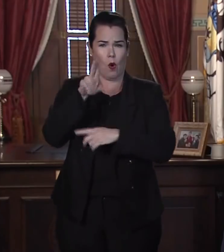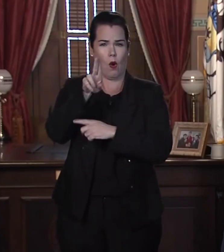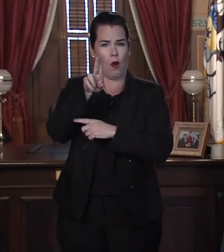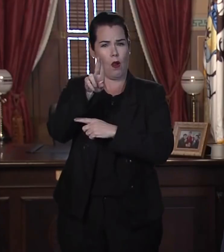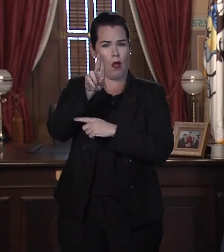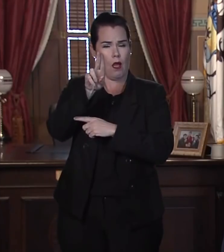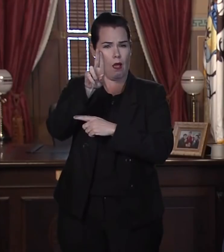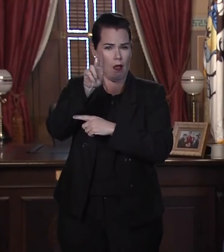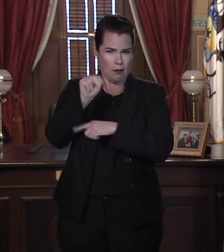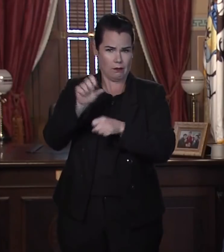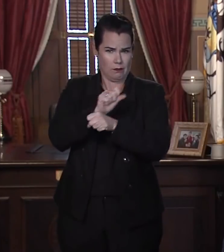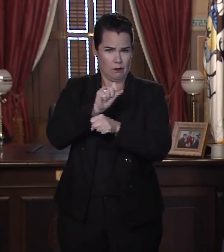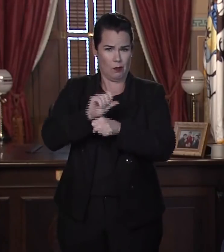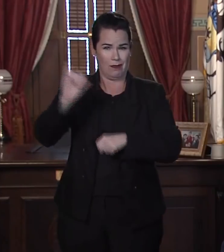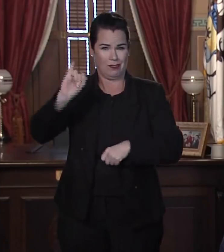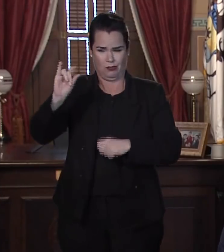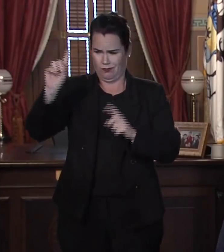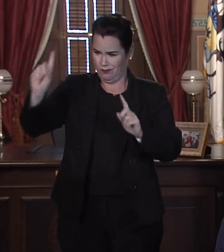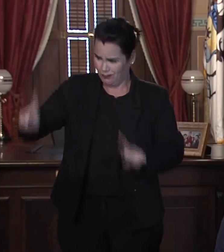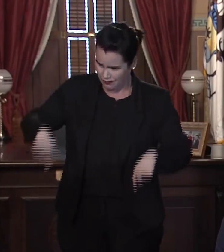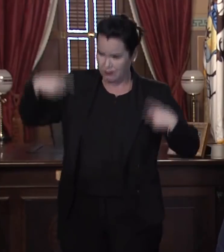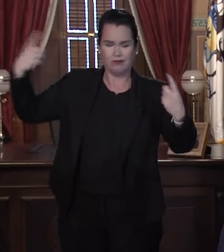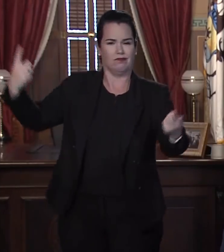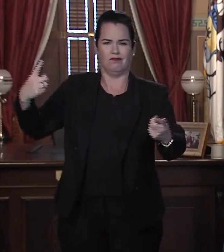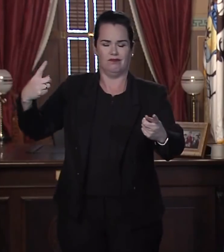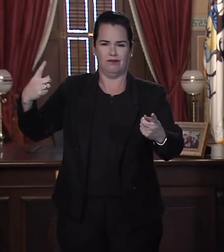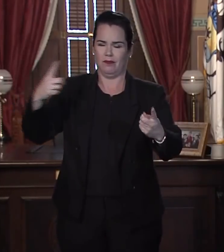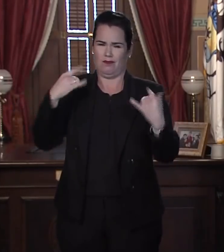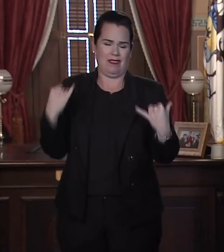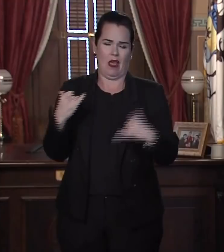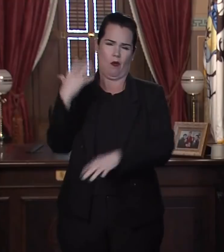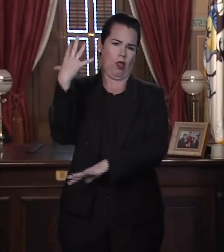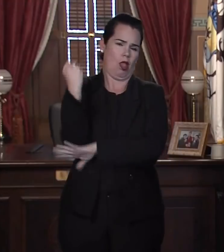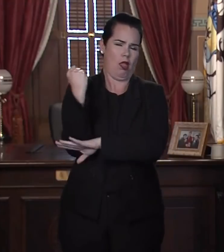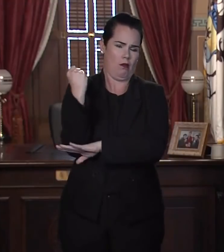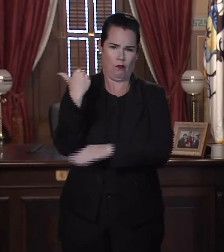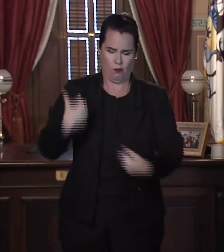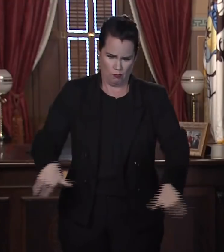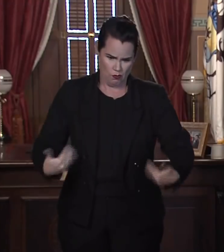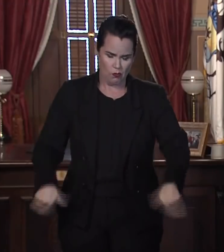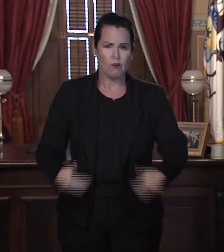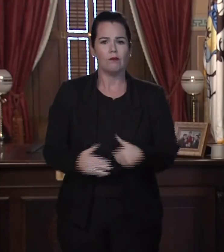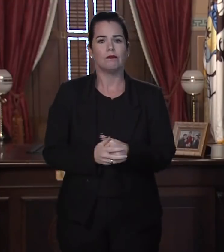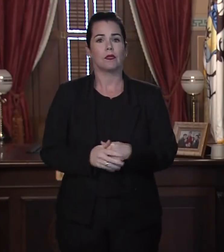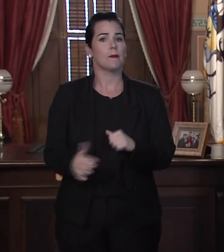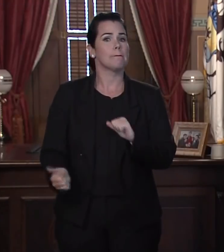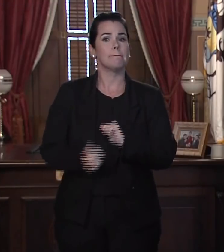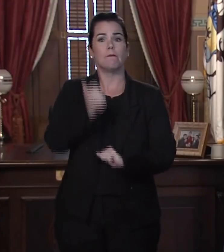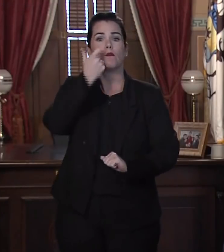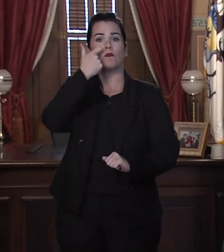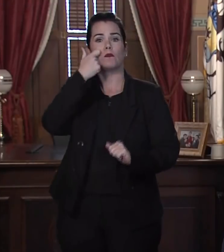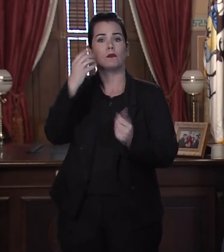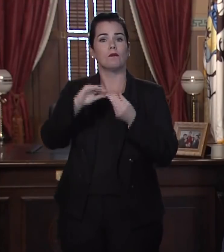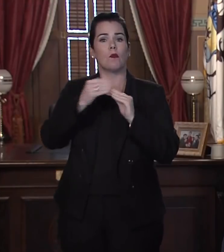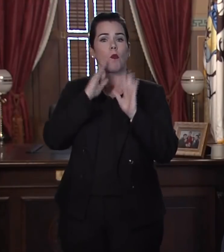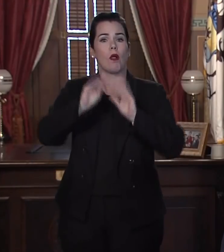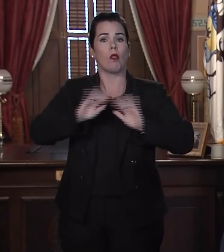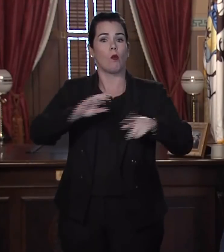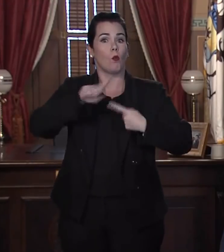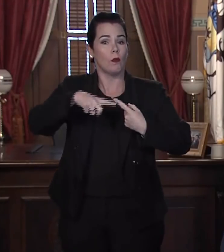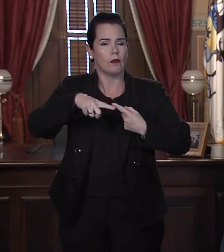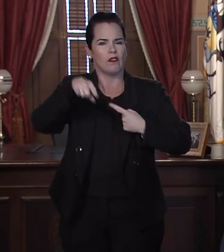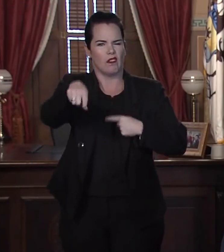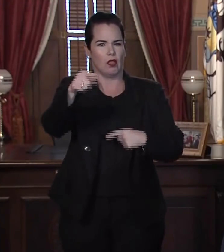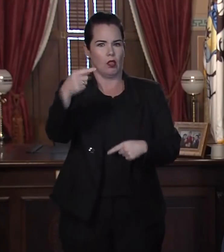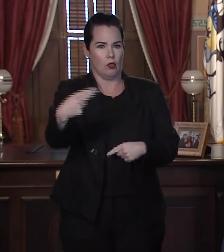history. These numbers will be released, I think the latest numbers will be released this Thursday. However, last week